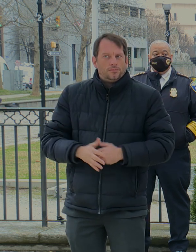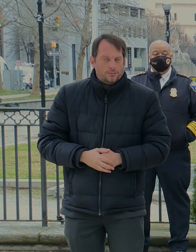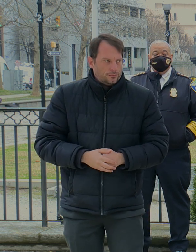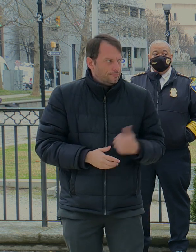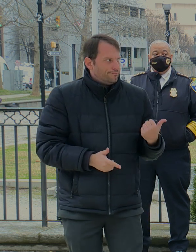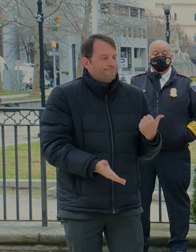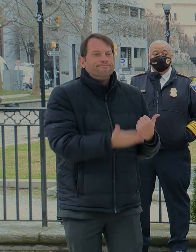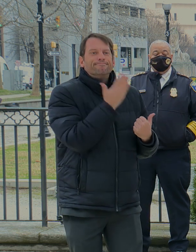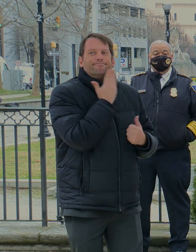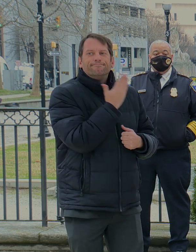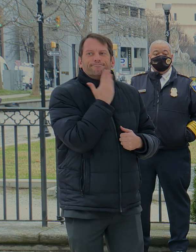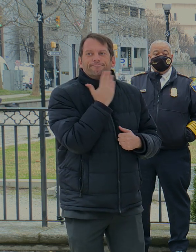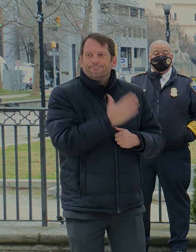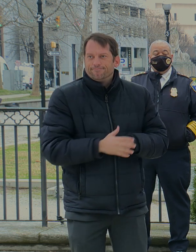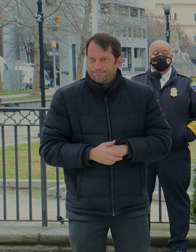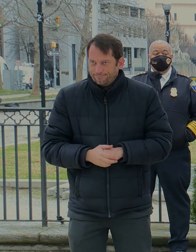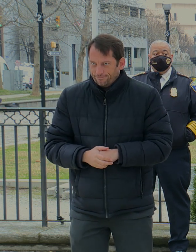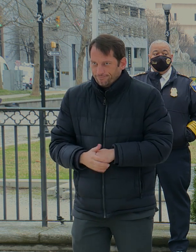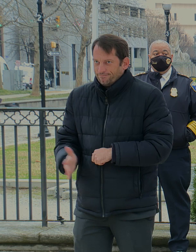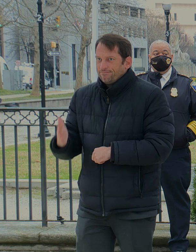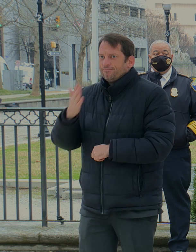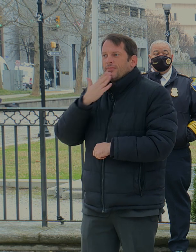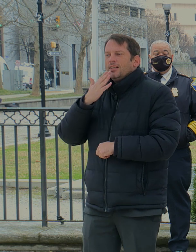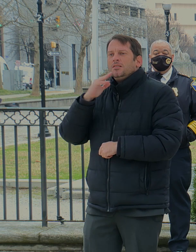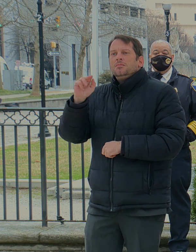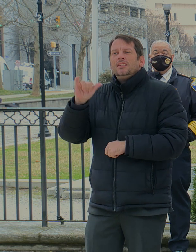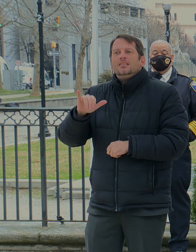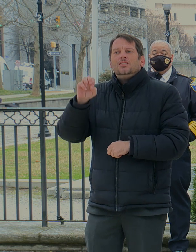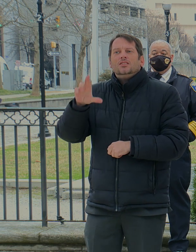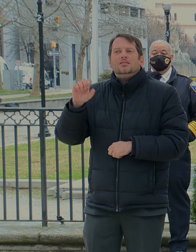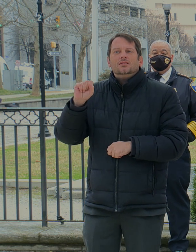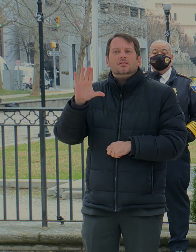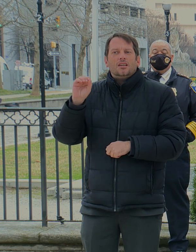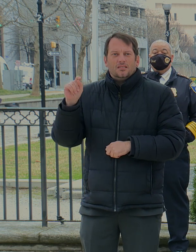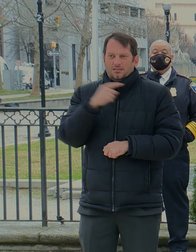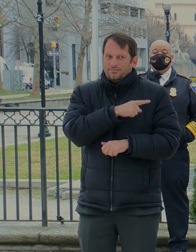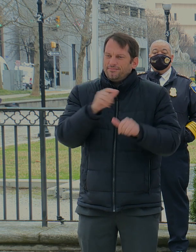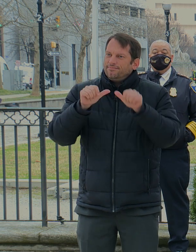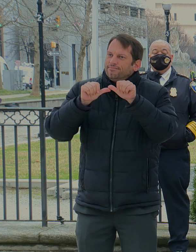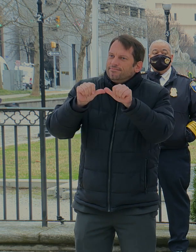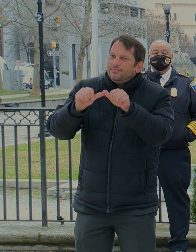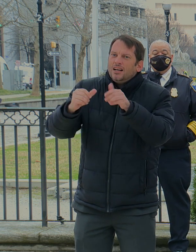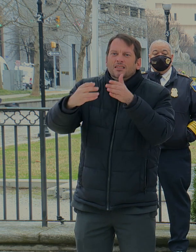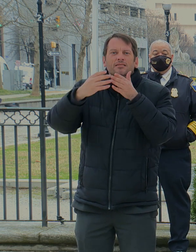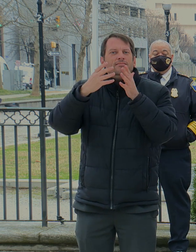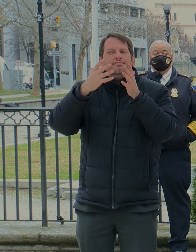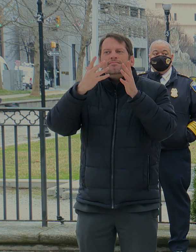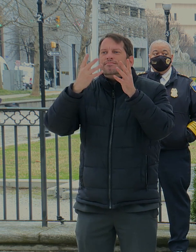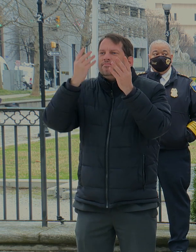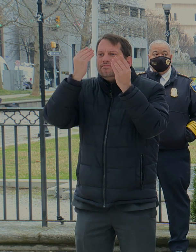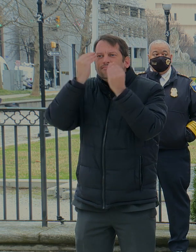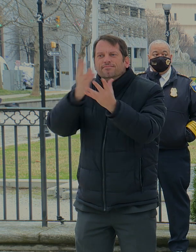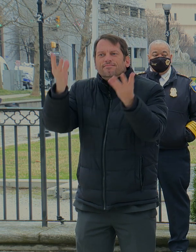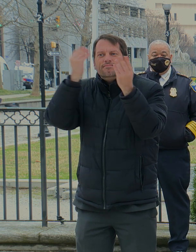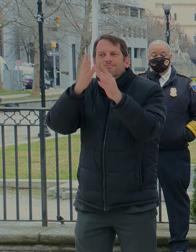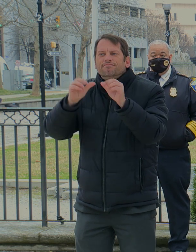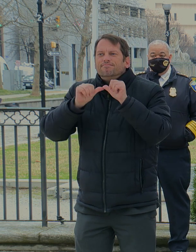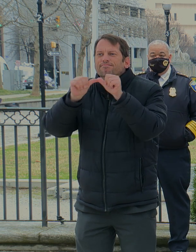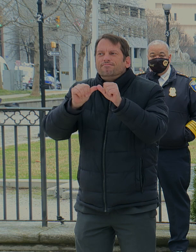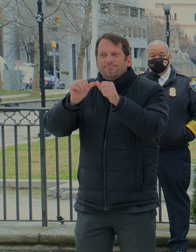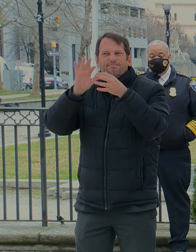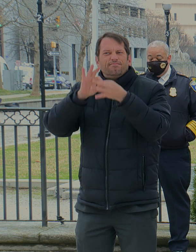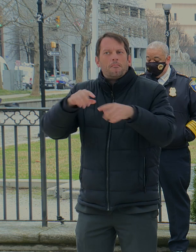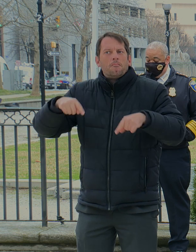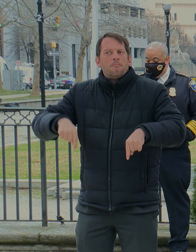Good morning, and thank you, Mayor Scott, for continuing to lead and inform the public about Baltimore City's COVID-19 pandemic response. As